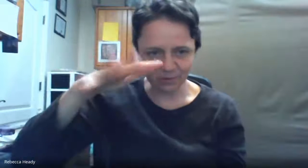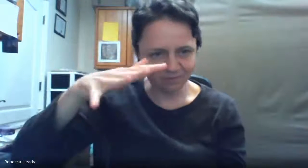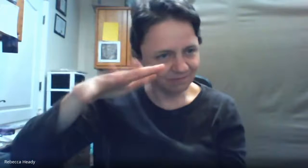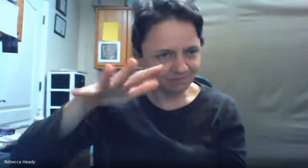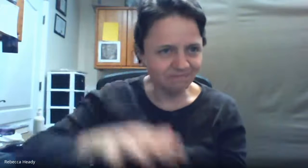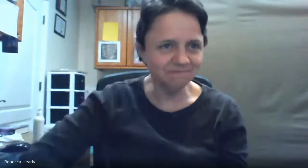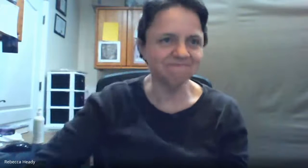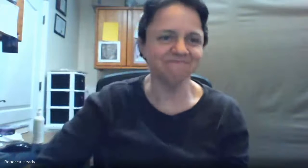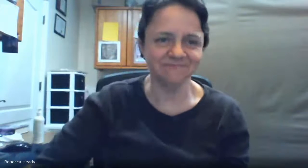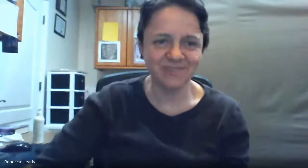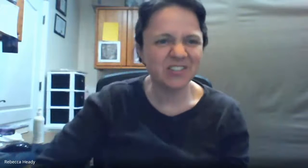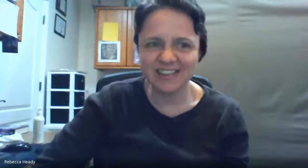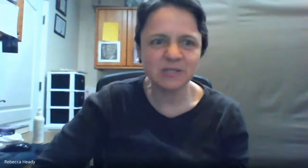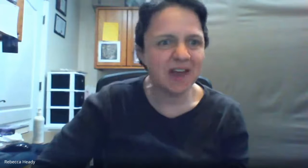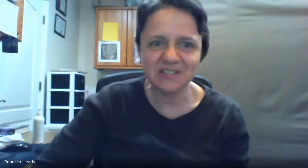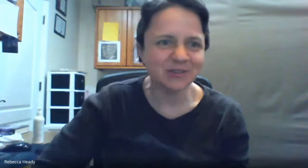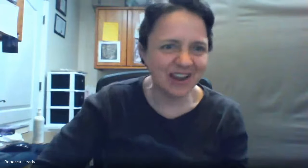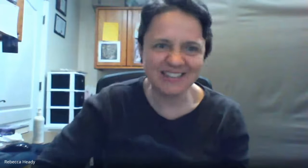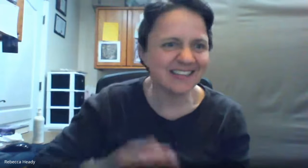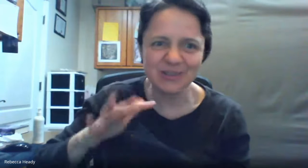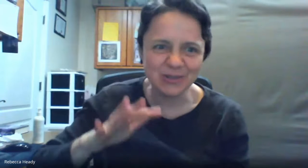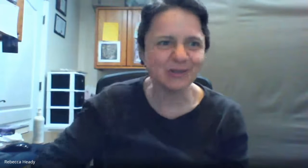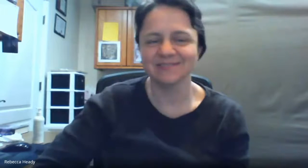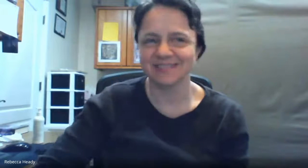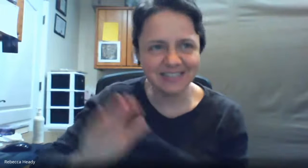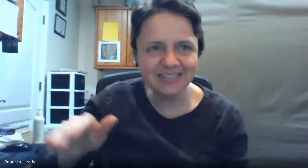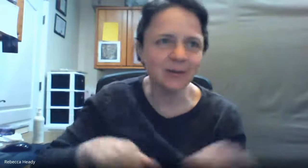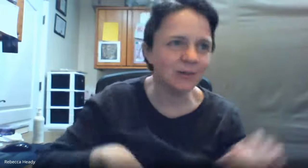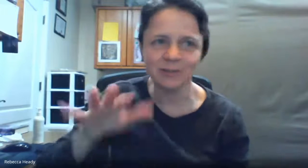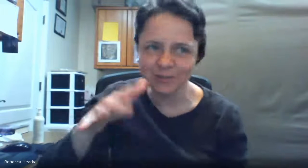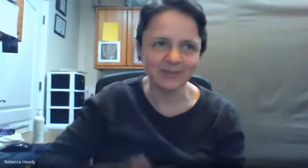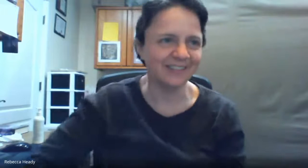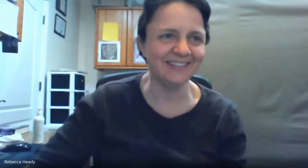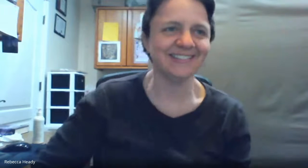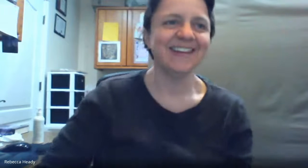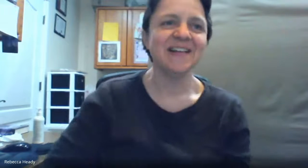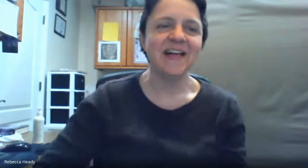So. Just like in Spanish, you learn how to say so. Sí, no, so.